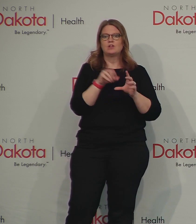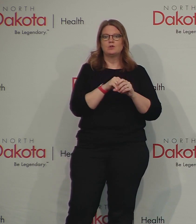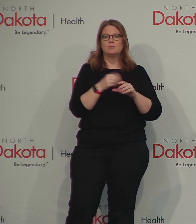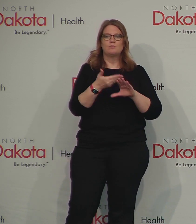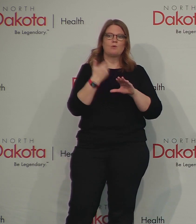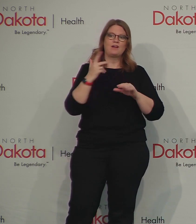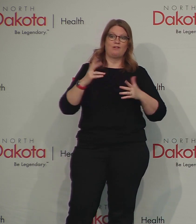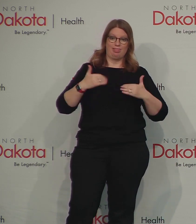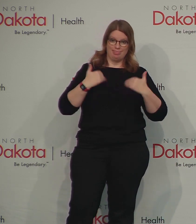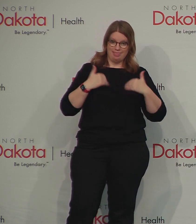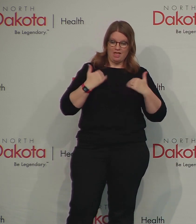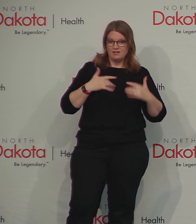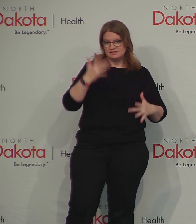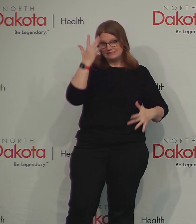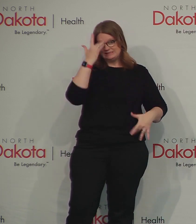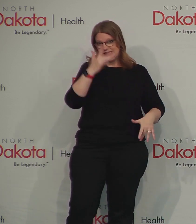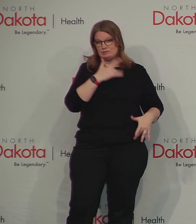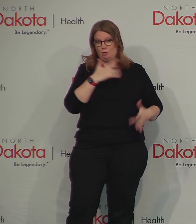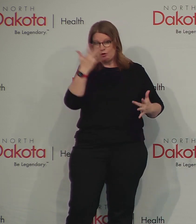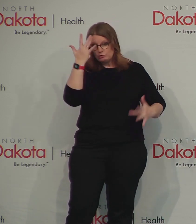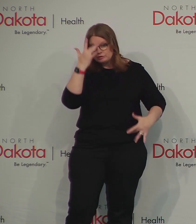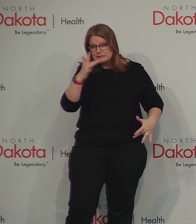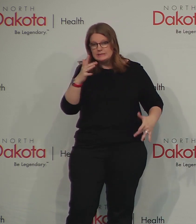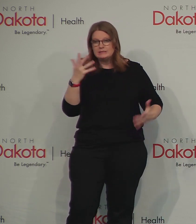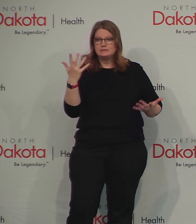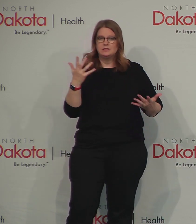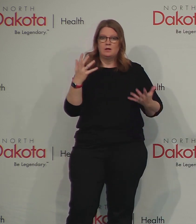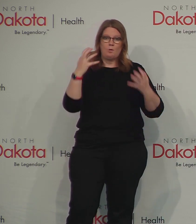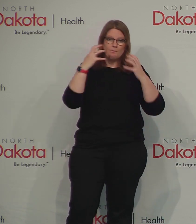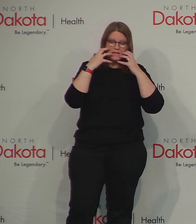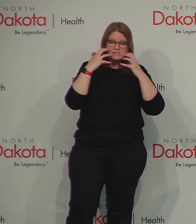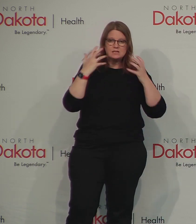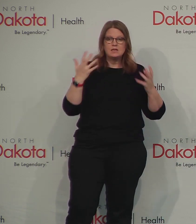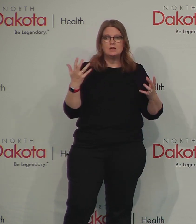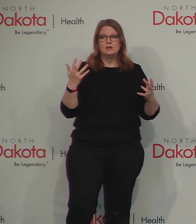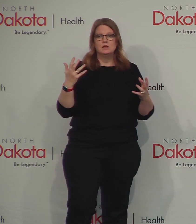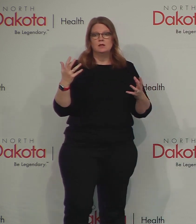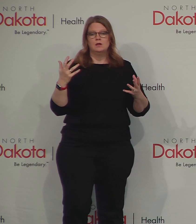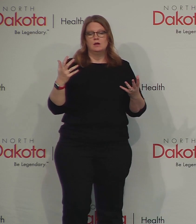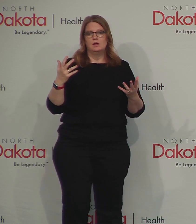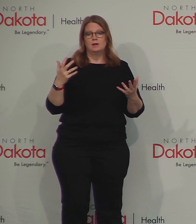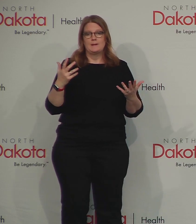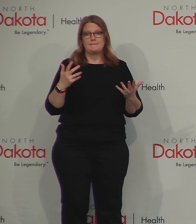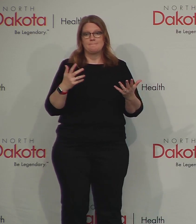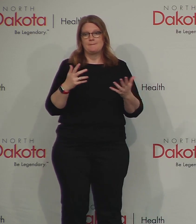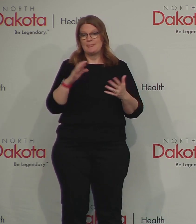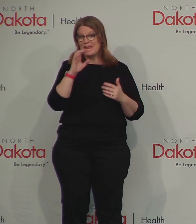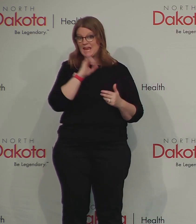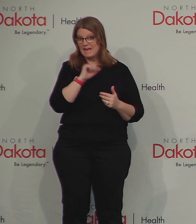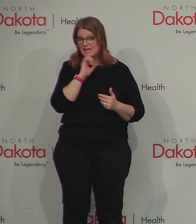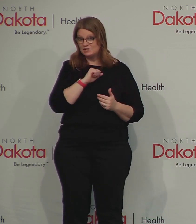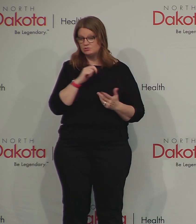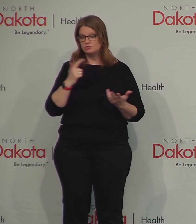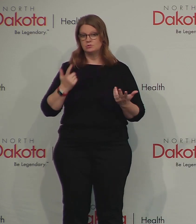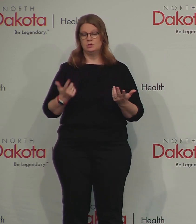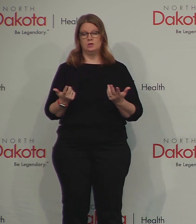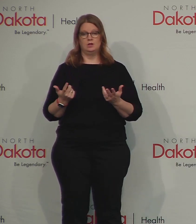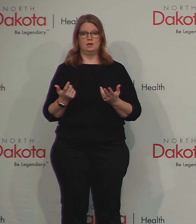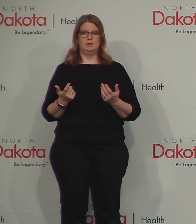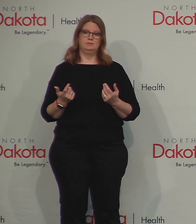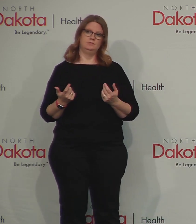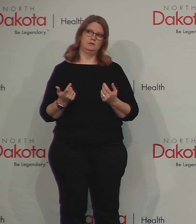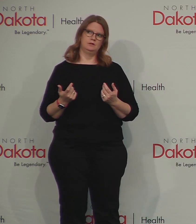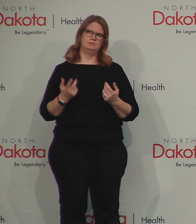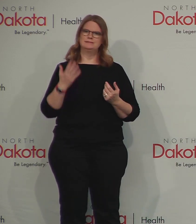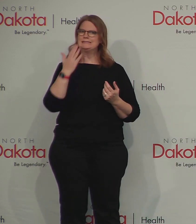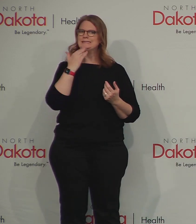prior lung disease, prior heart disease, obesity, and age, and if I